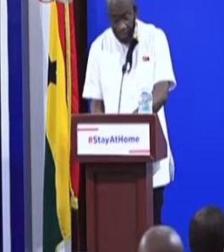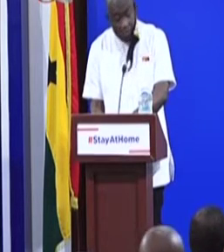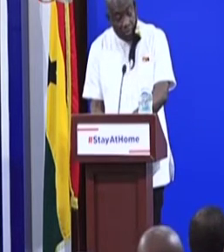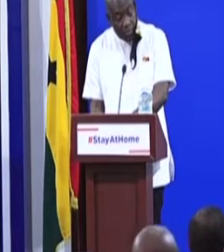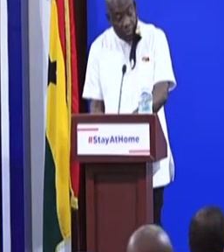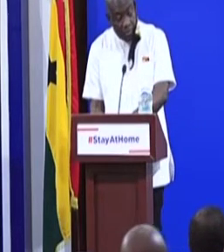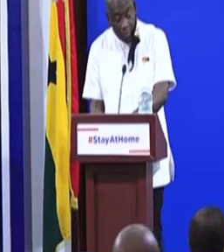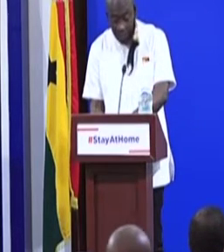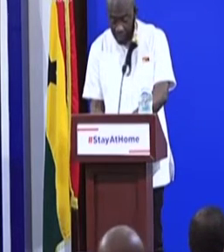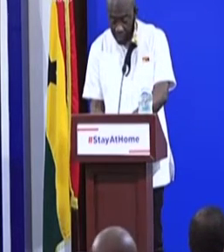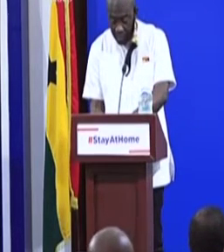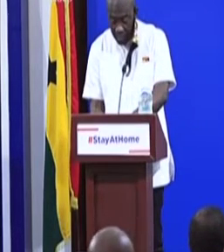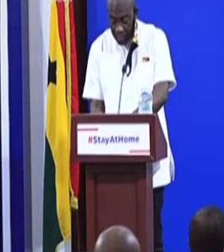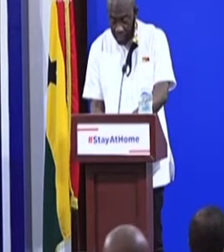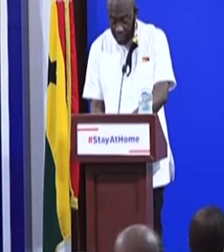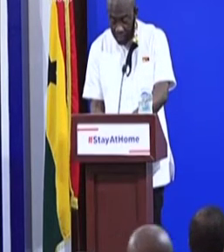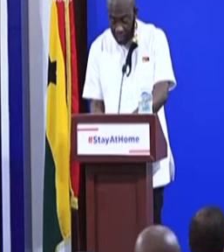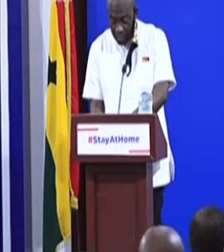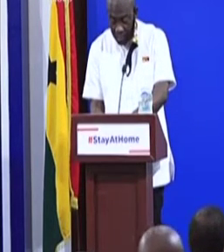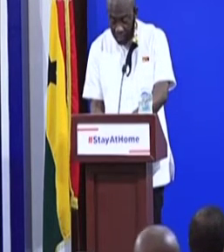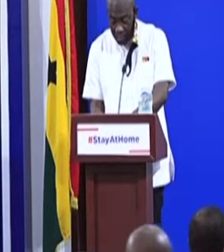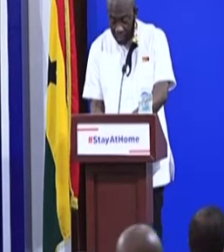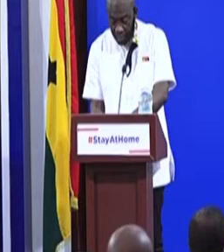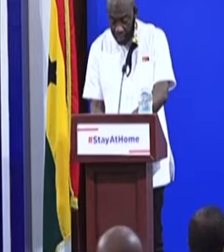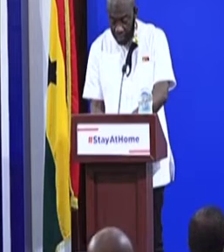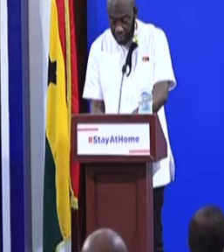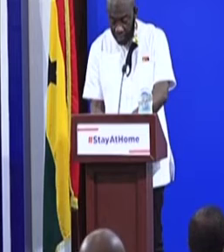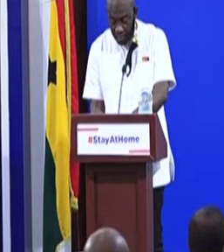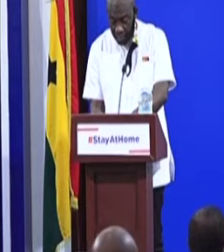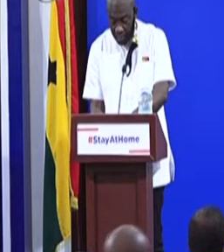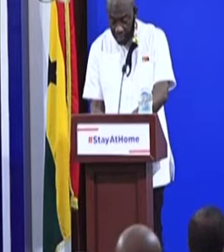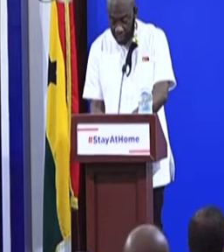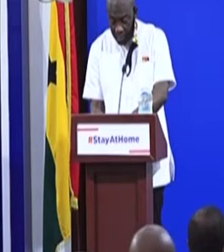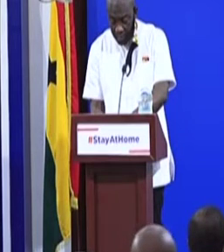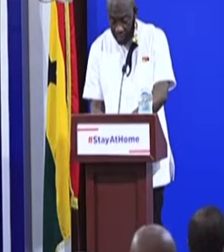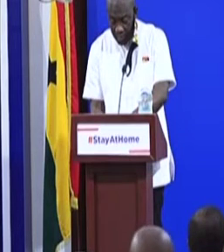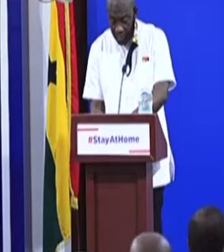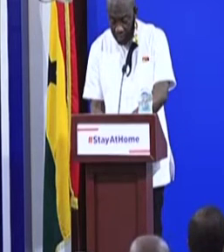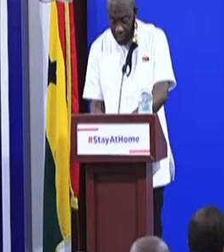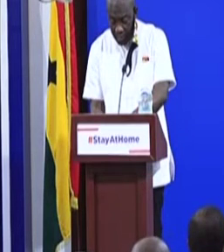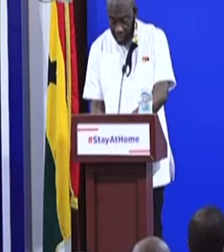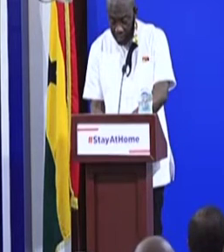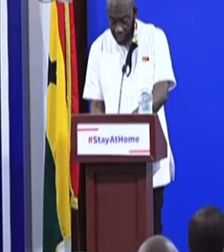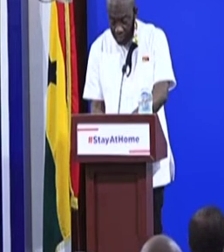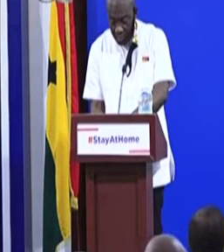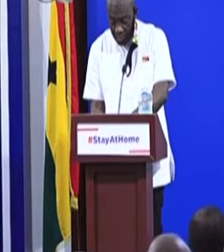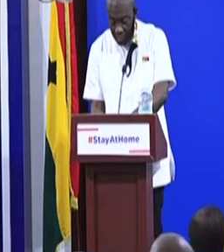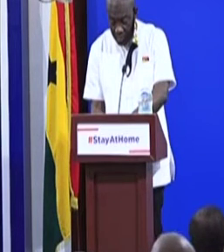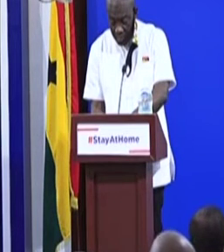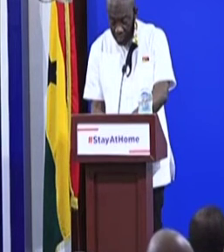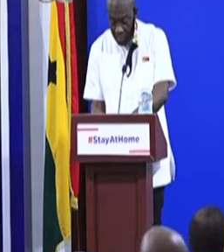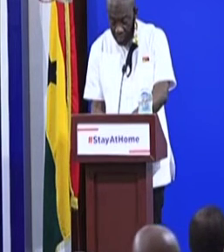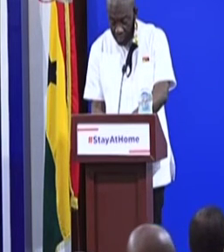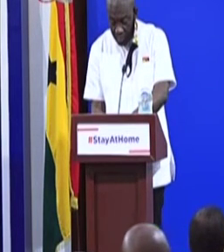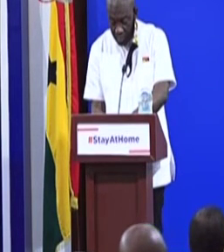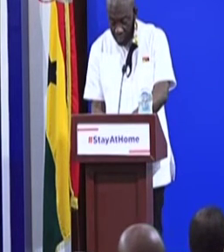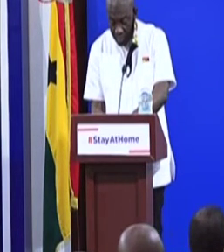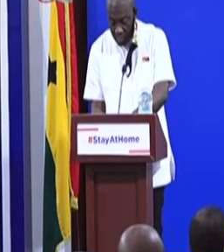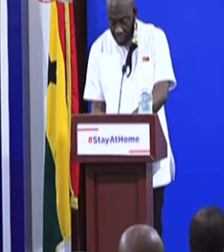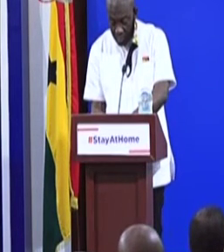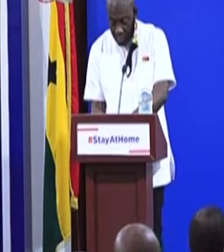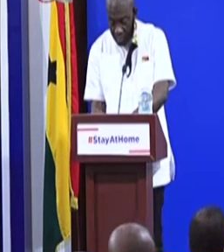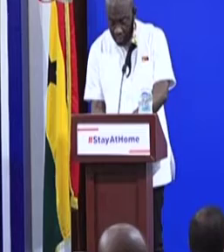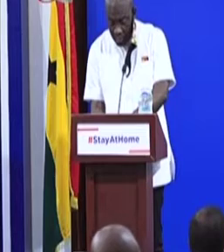were sent to the Greater Accra Regional Hospital the day they were found on the checkpoint as